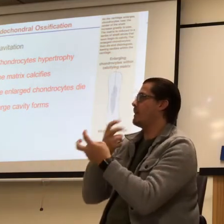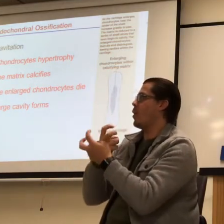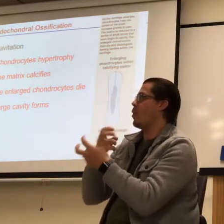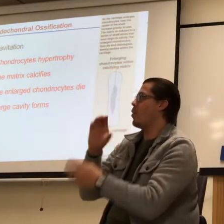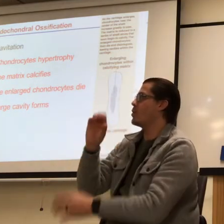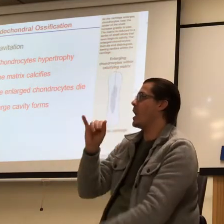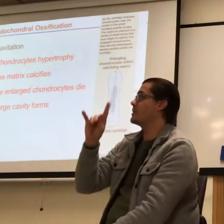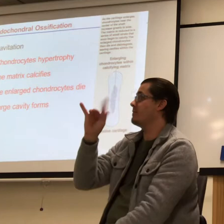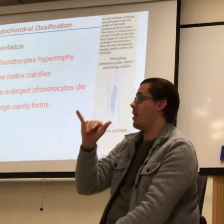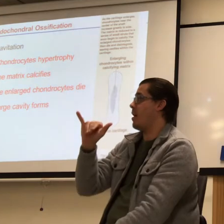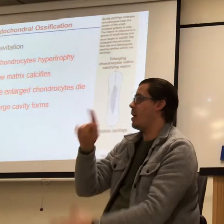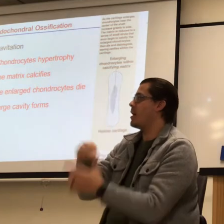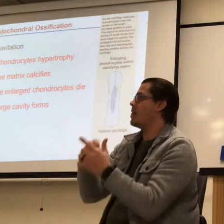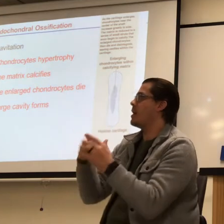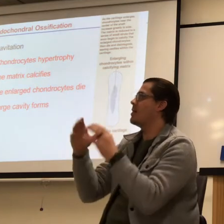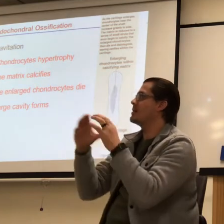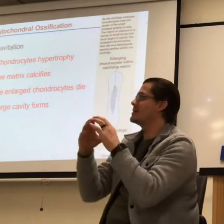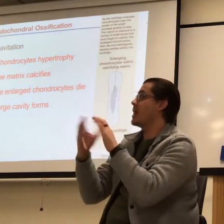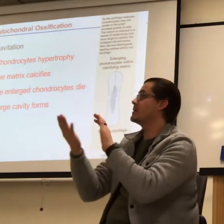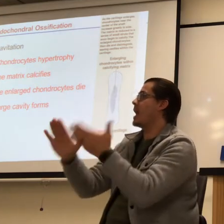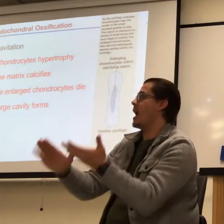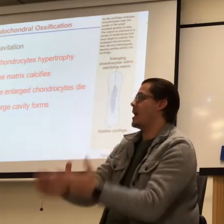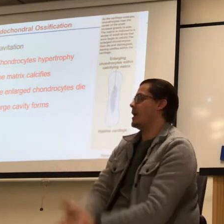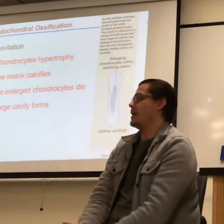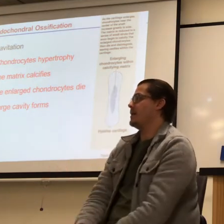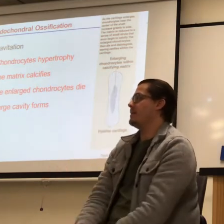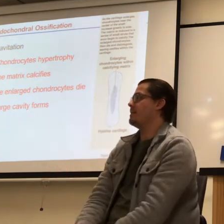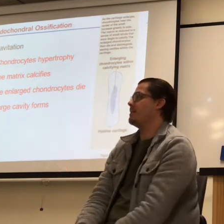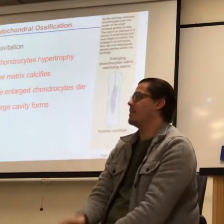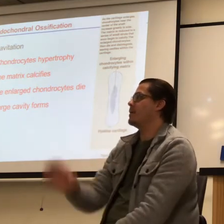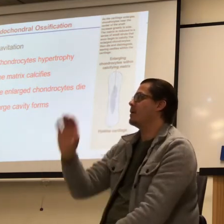and then the cells die, the chondrocytes die.